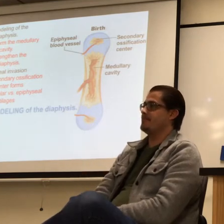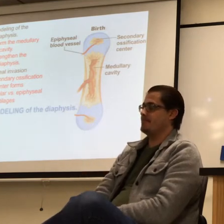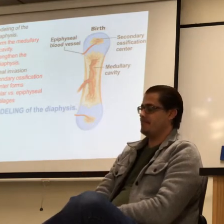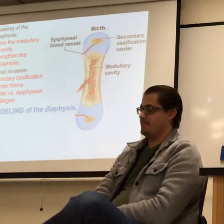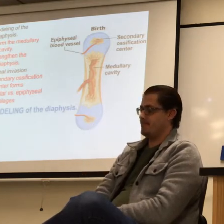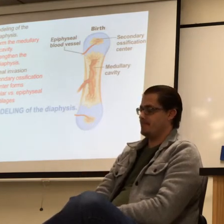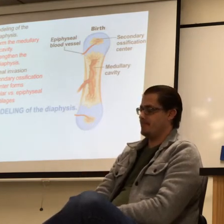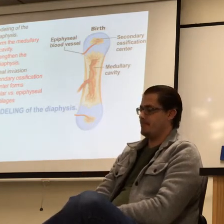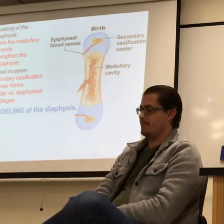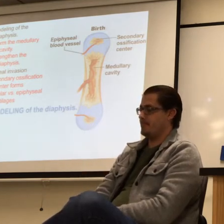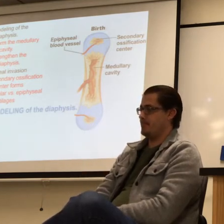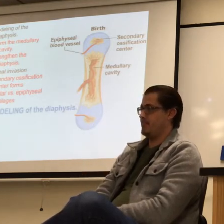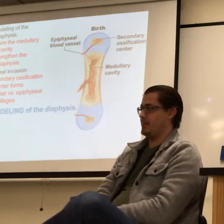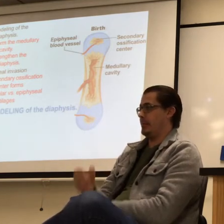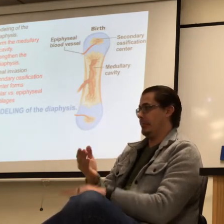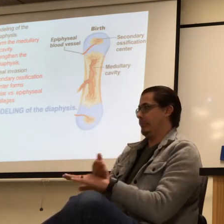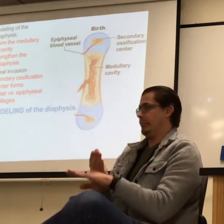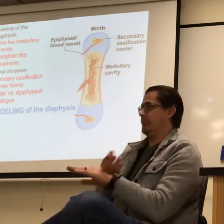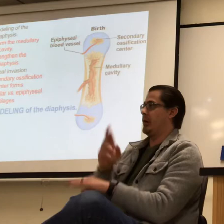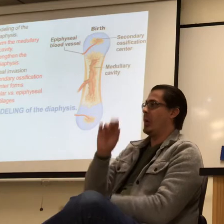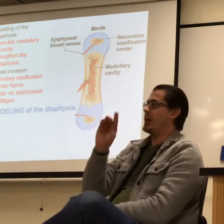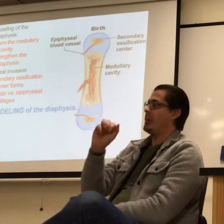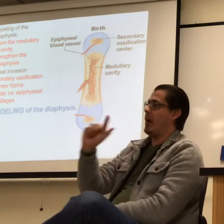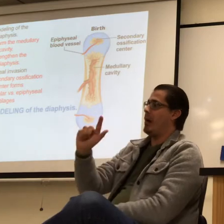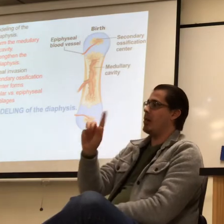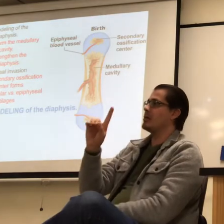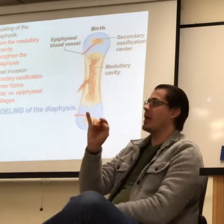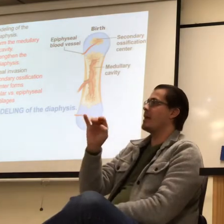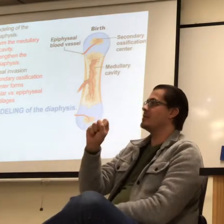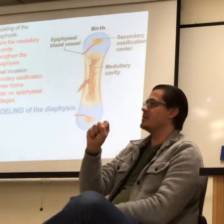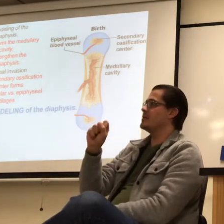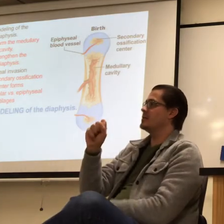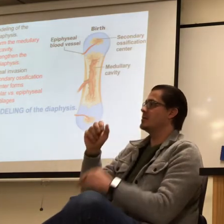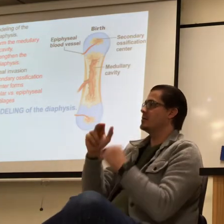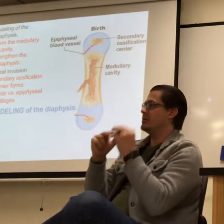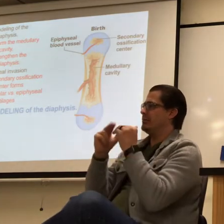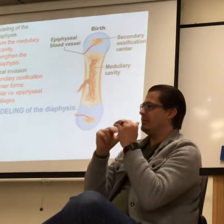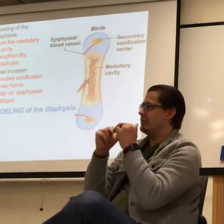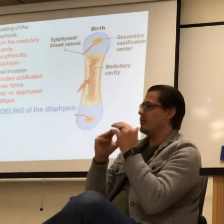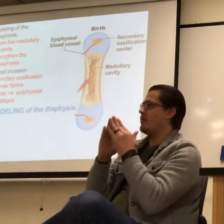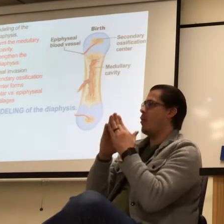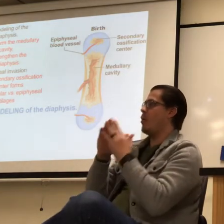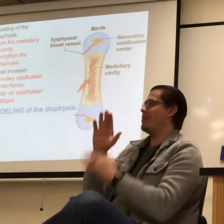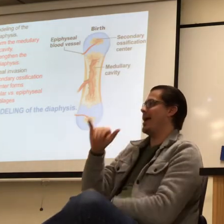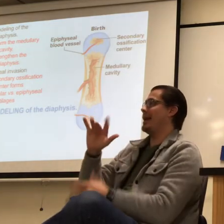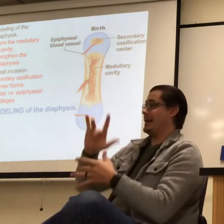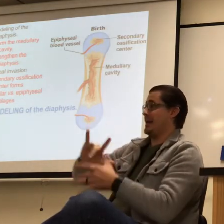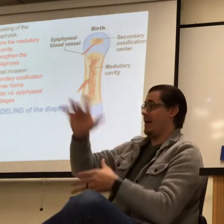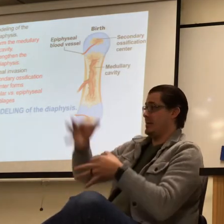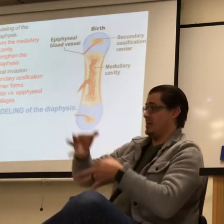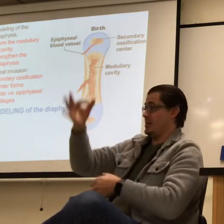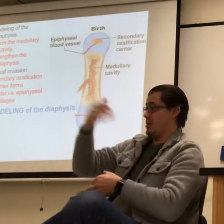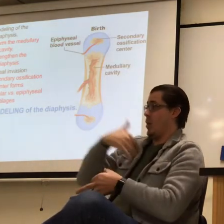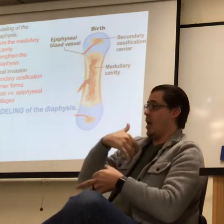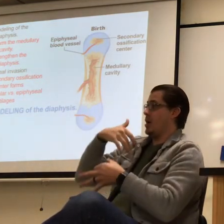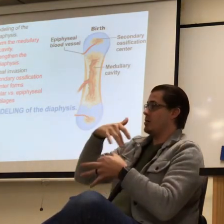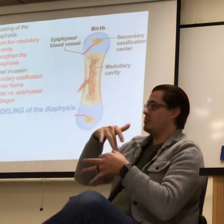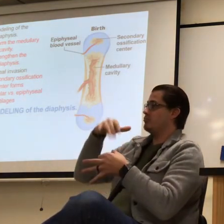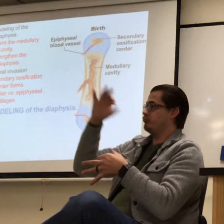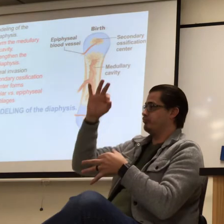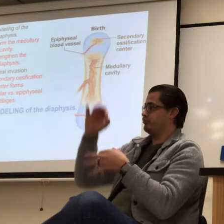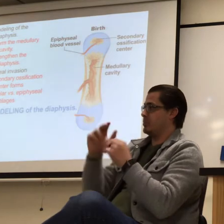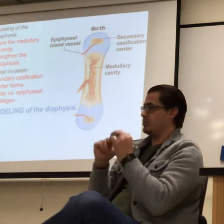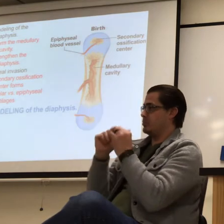When you remodel the diaphysis, what happens is you form the medullary cavity. You had spongy bone in there,